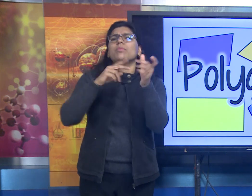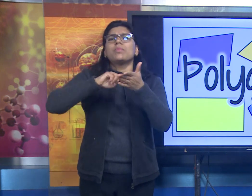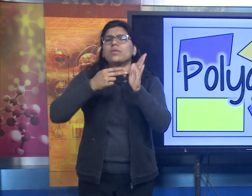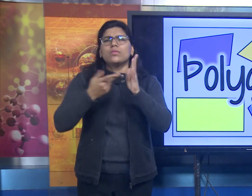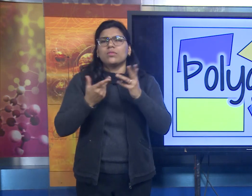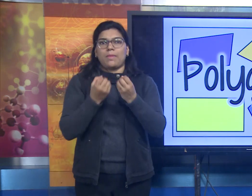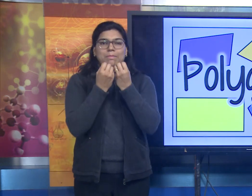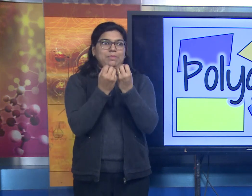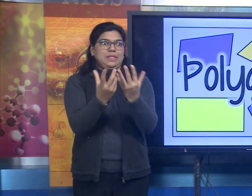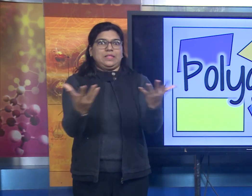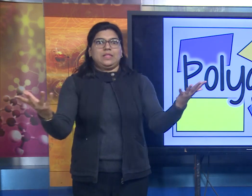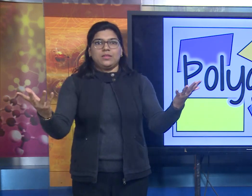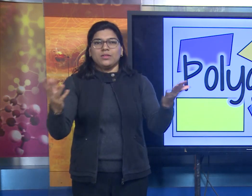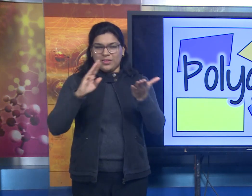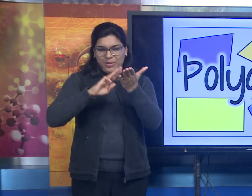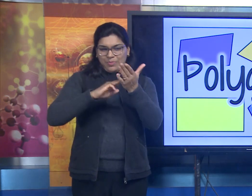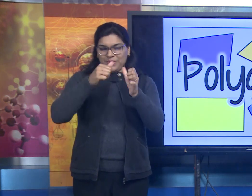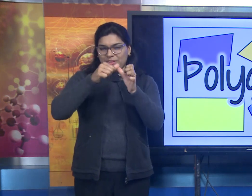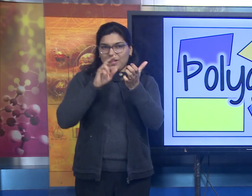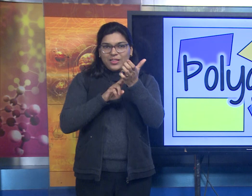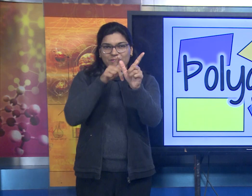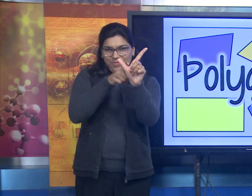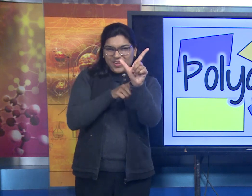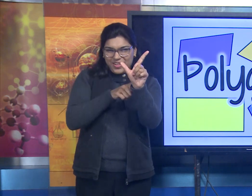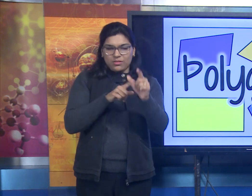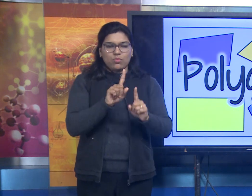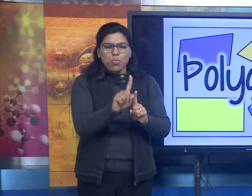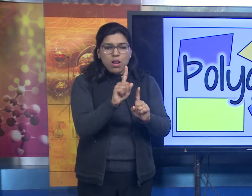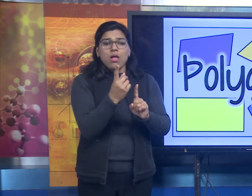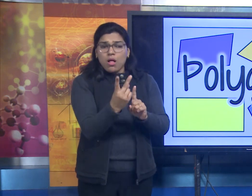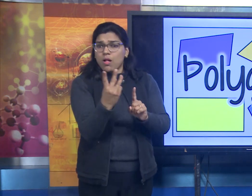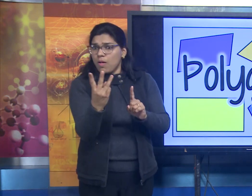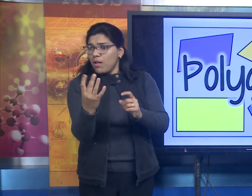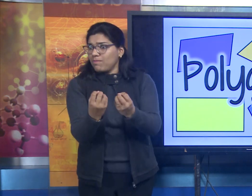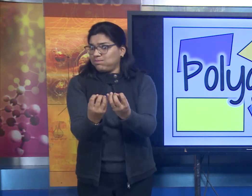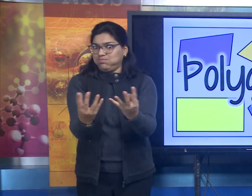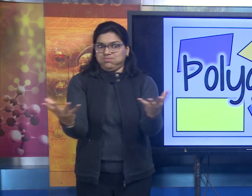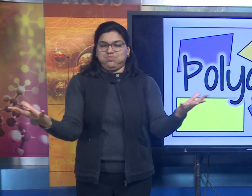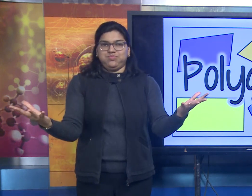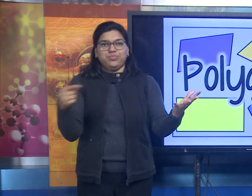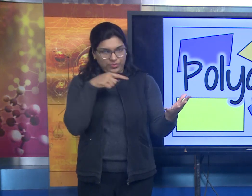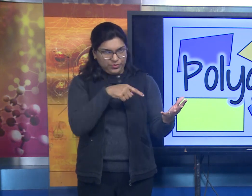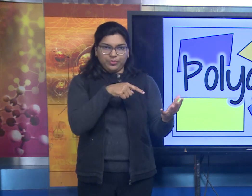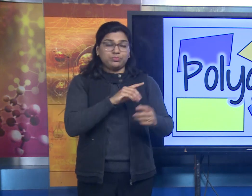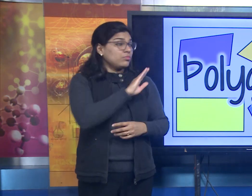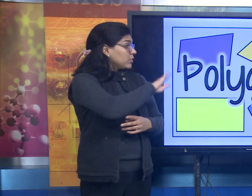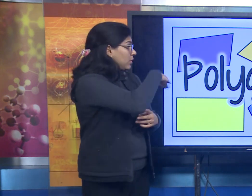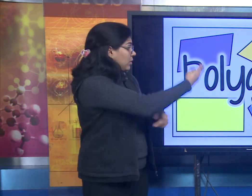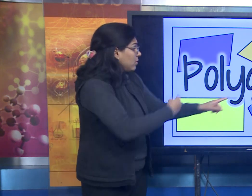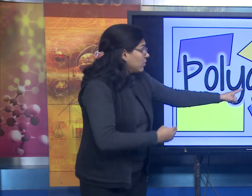polygon, then we get two words. The word P-O-L-Y, poly, means many. And